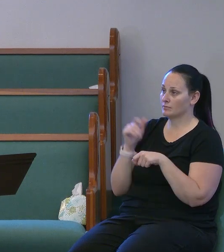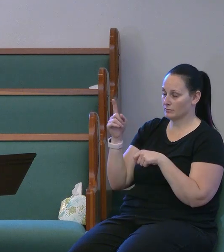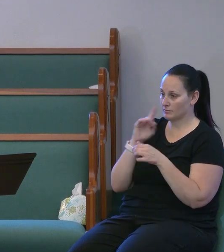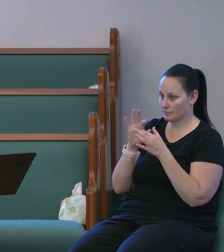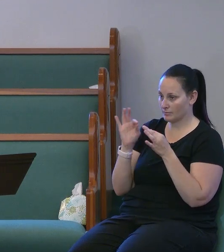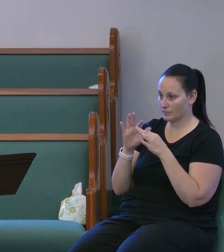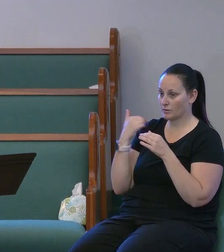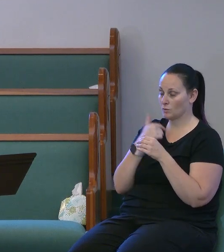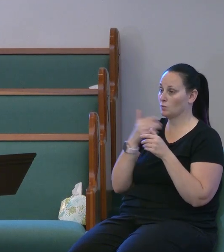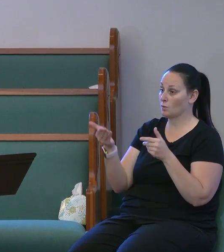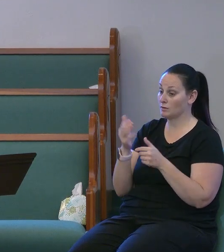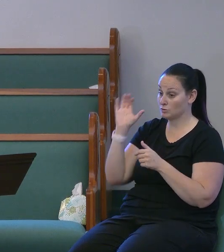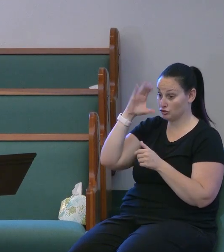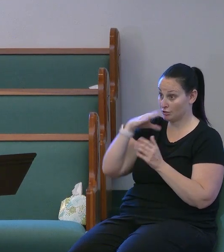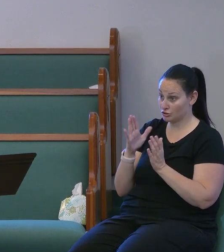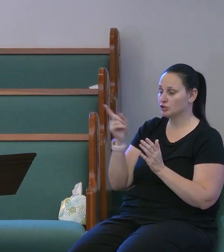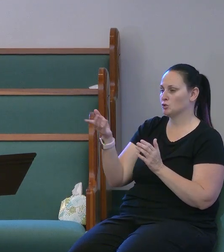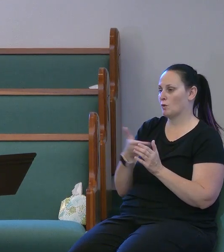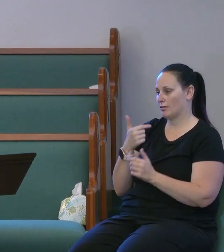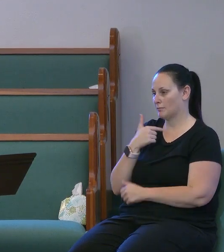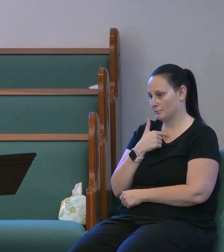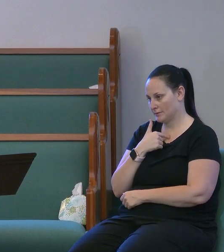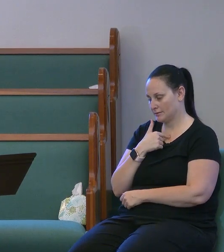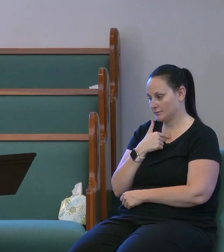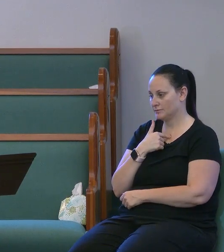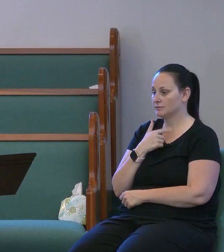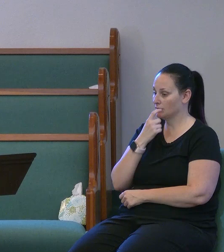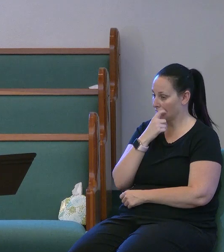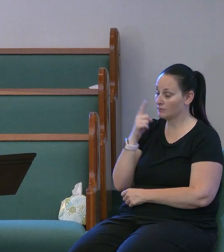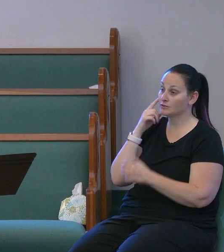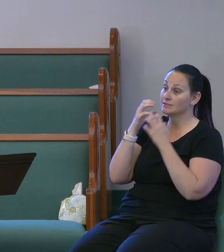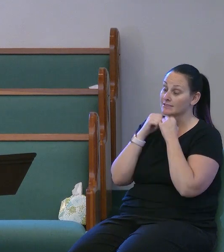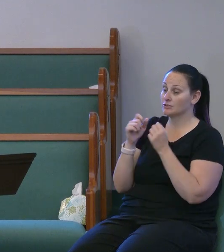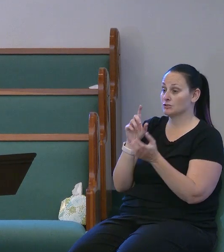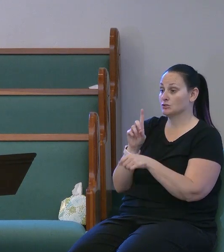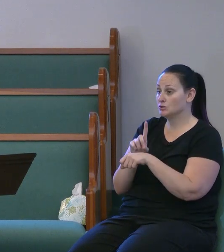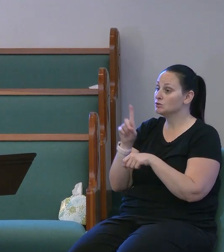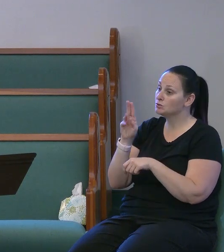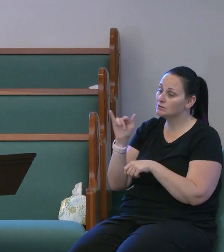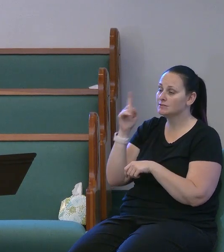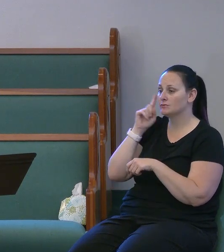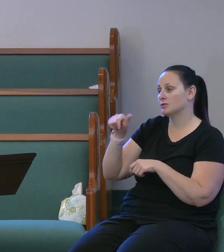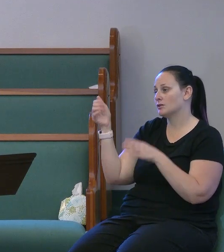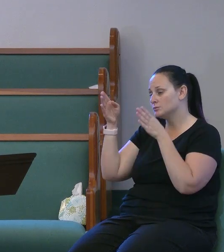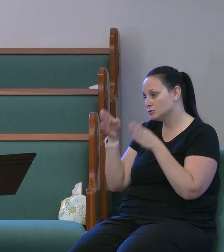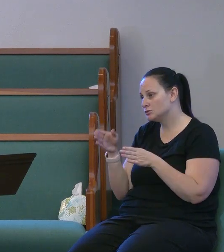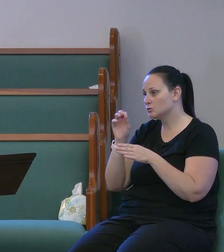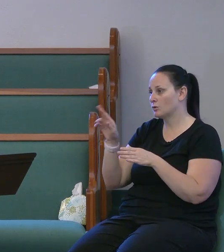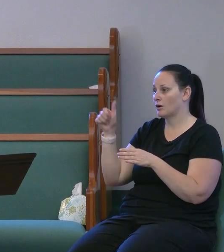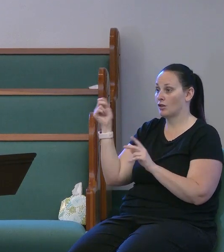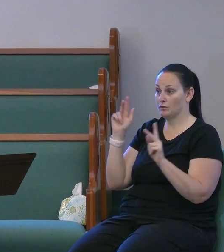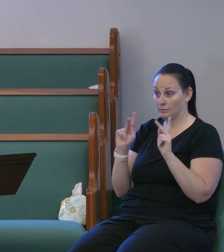you welcome the stranger, you welcome me. Beyond the sacred duty of offering care to another person or another